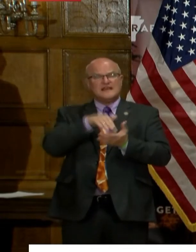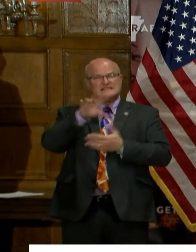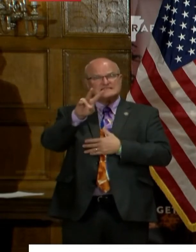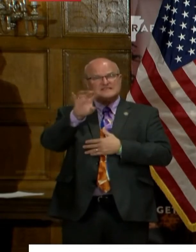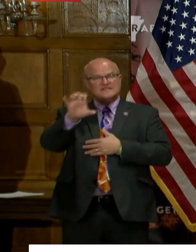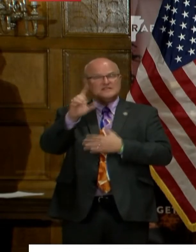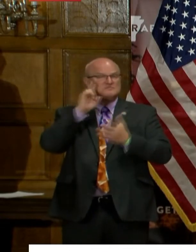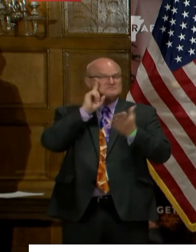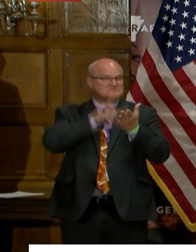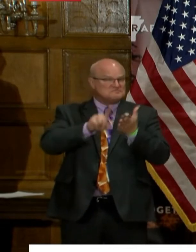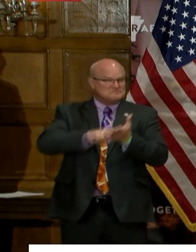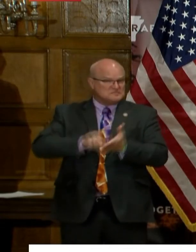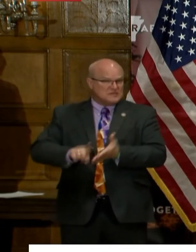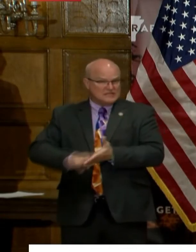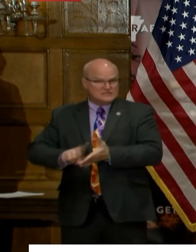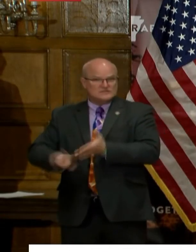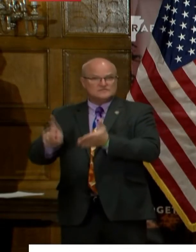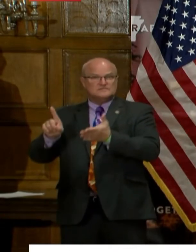inspections.